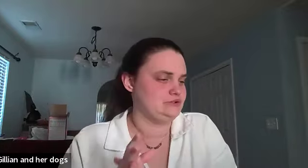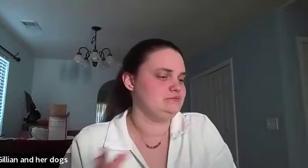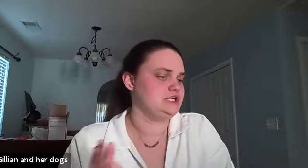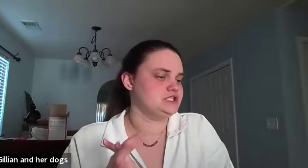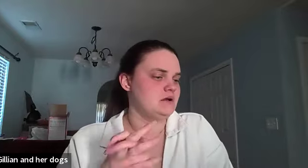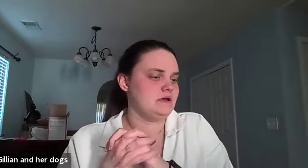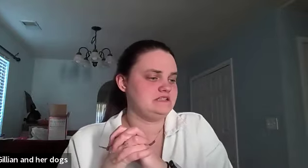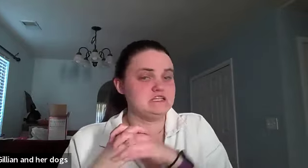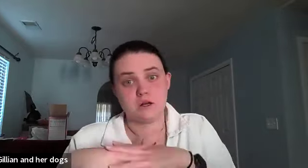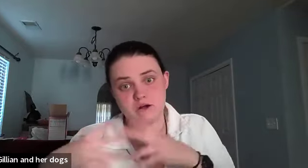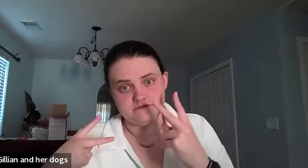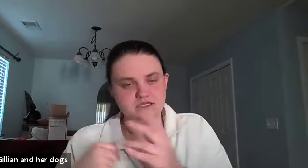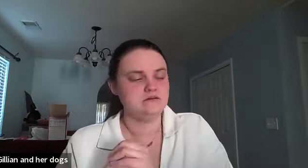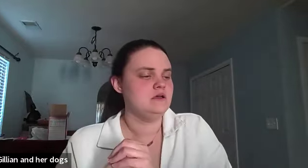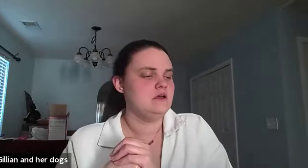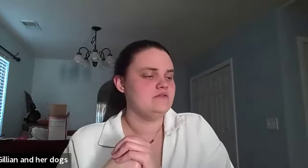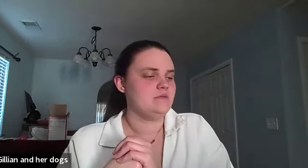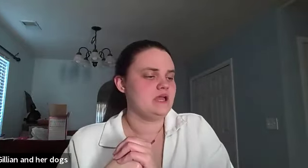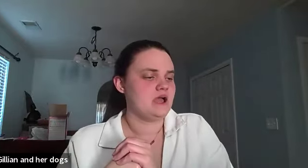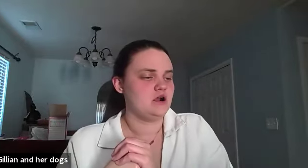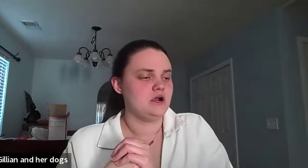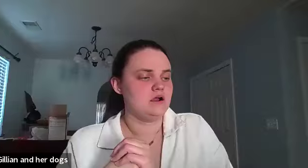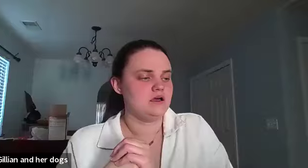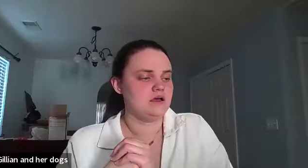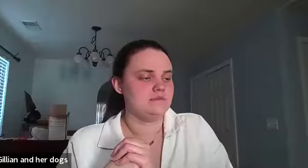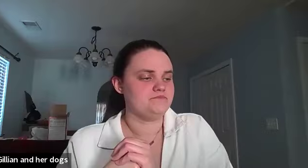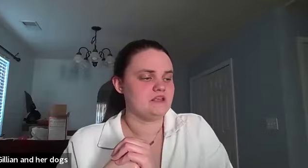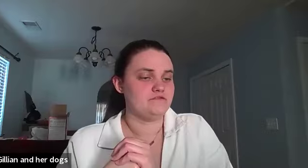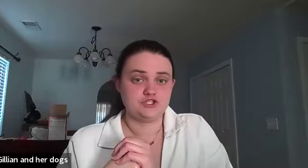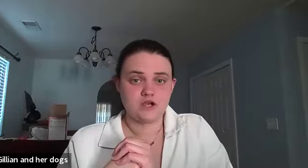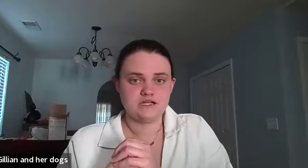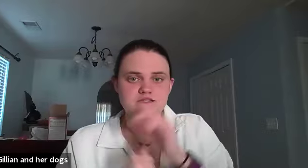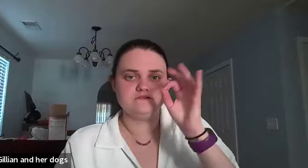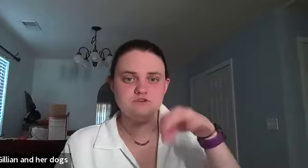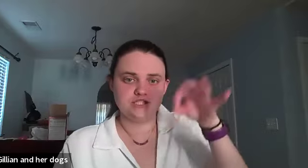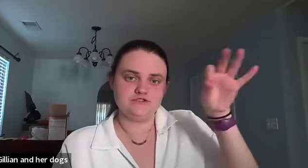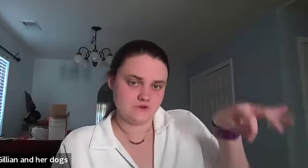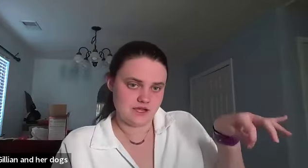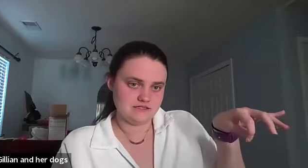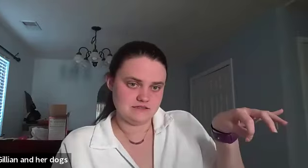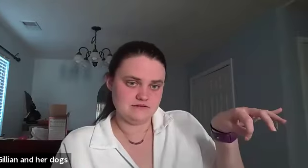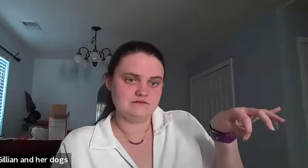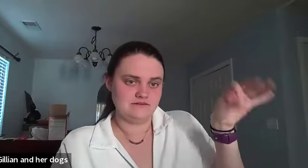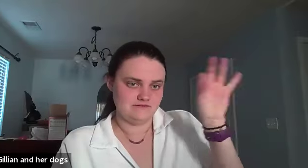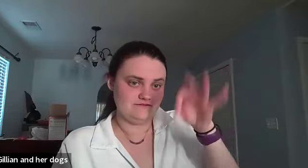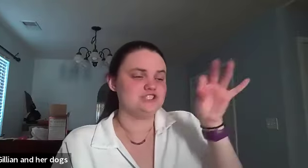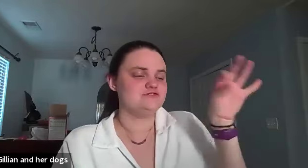too much. At least that's not what I've seen. Then we had our French fries, French fries, French